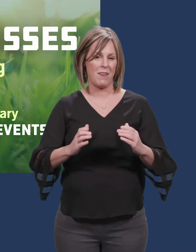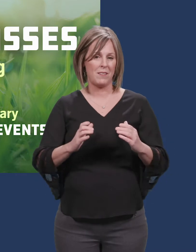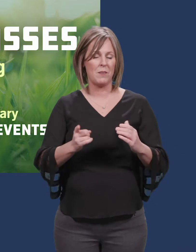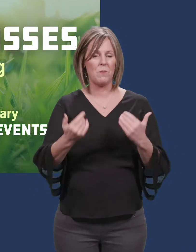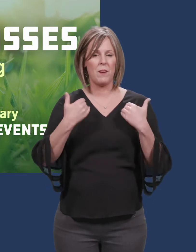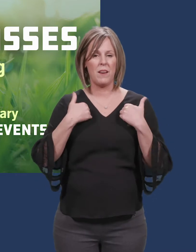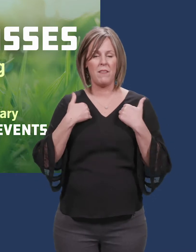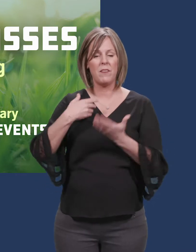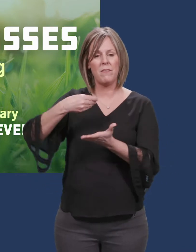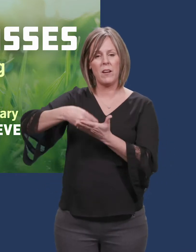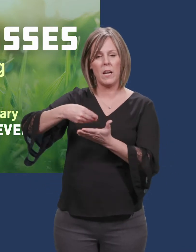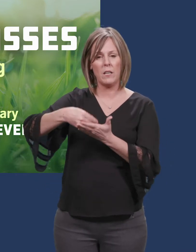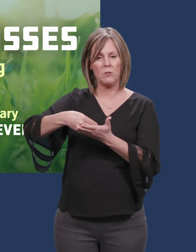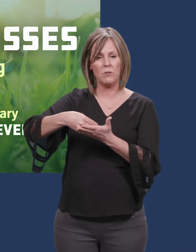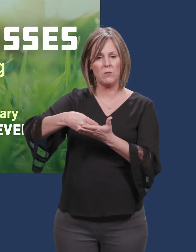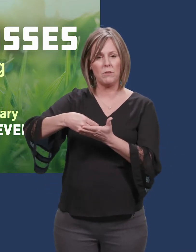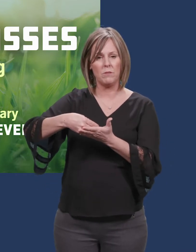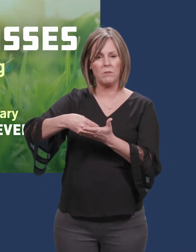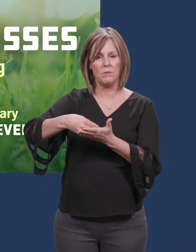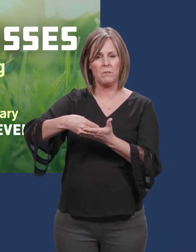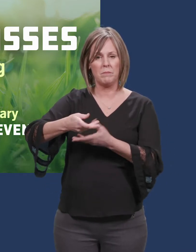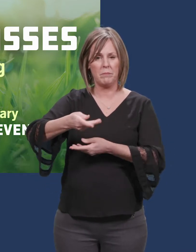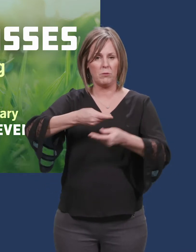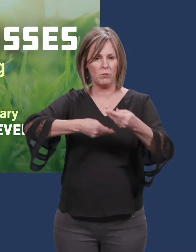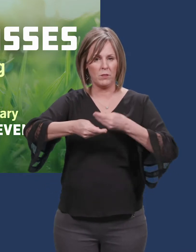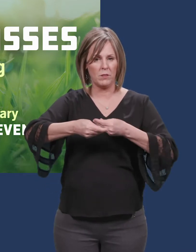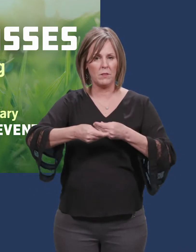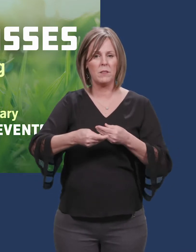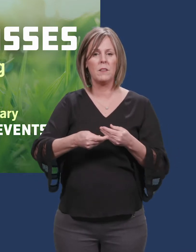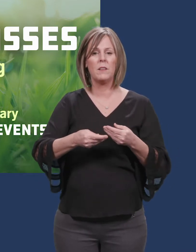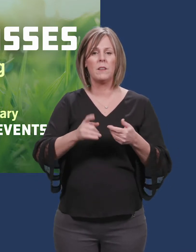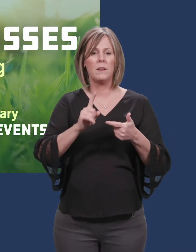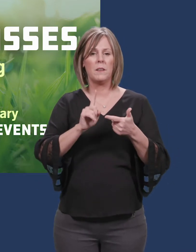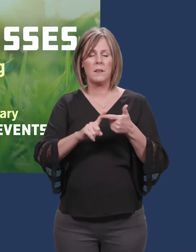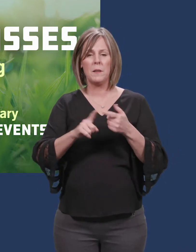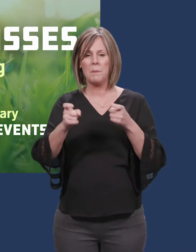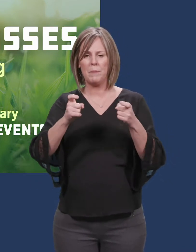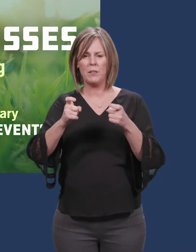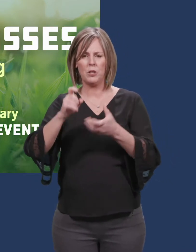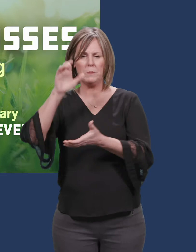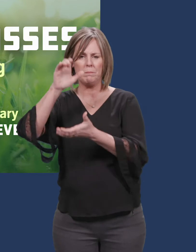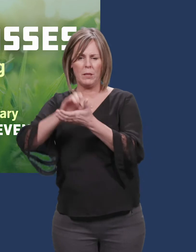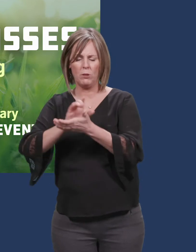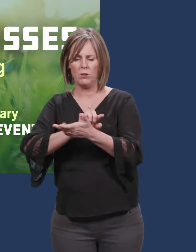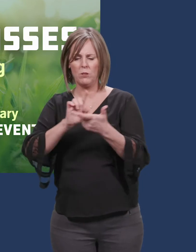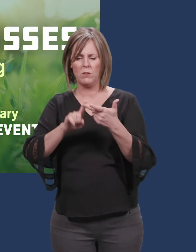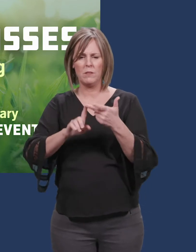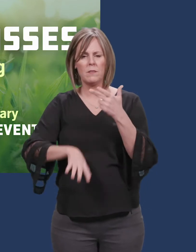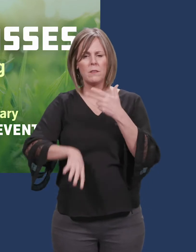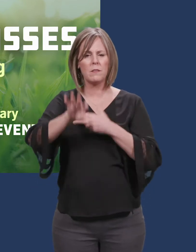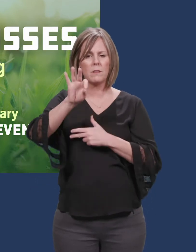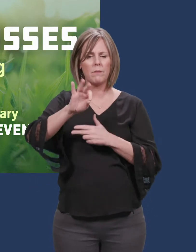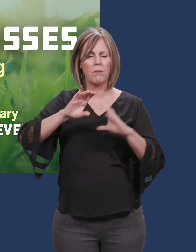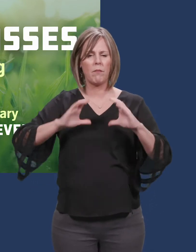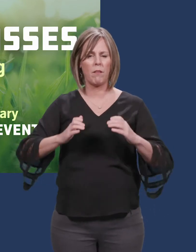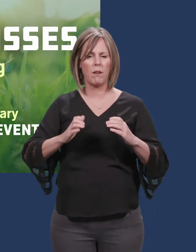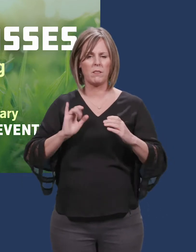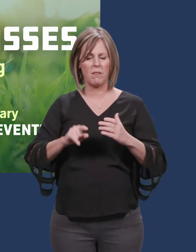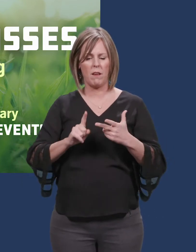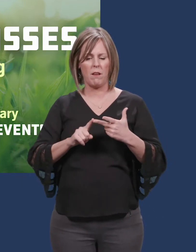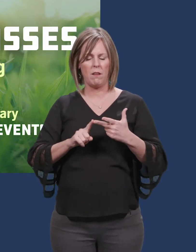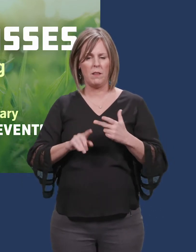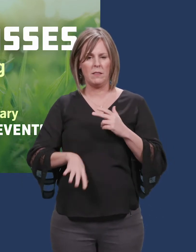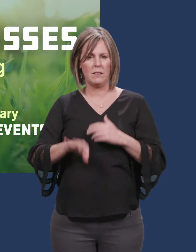Financial Peace University, Managing the Mess of Marriage, and our Discovery class, which is a great option if you're new to The Crossing, because the class is